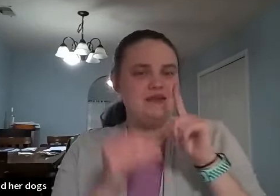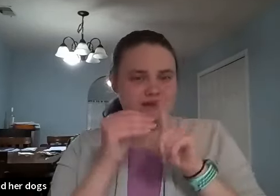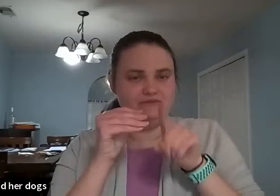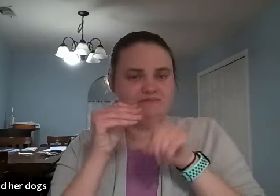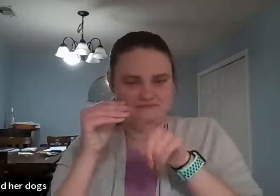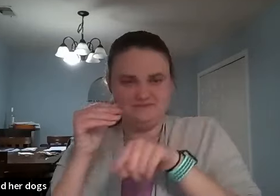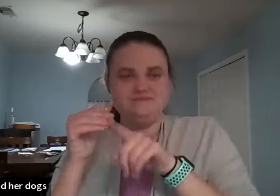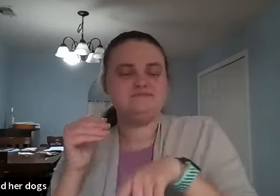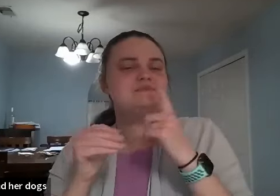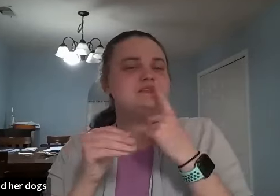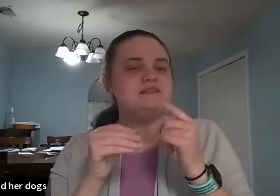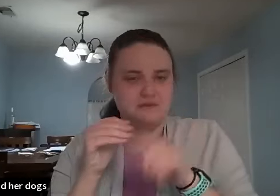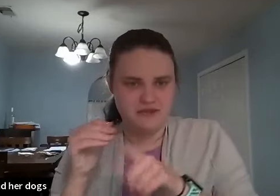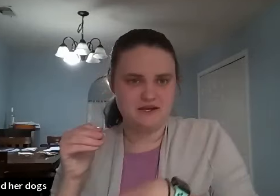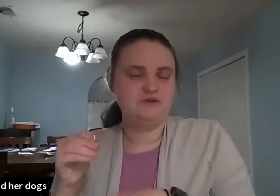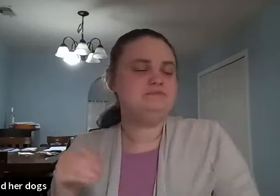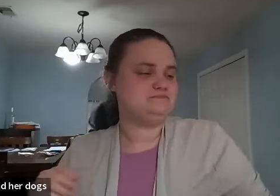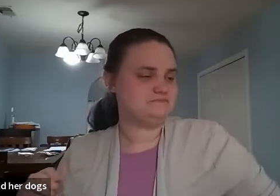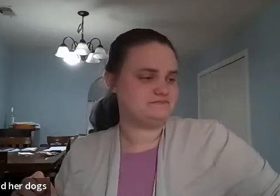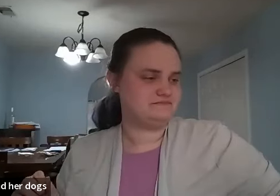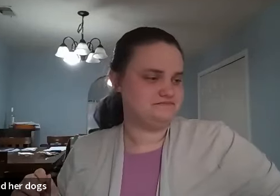Tomato. Mm-hmm. Tomato.